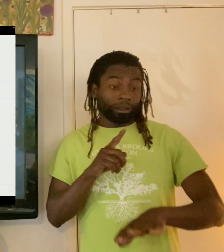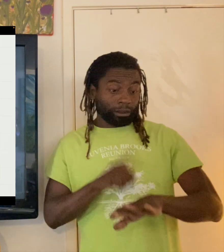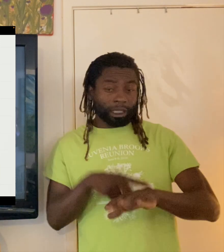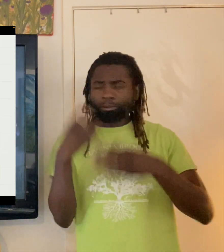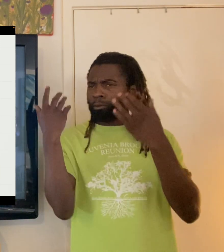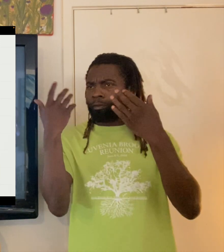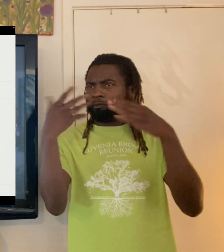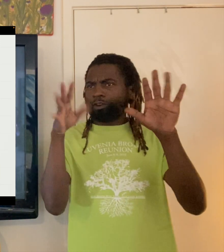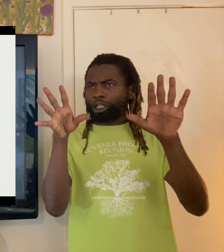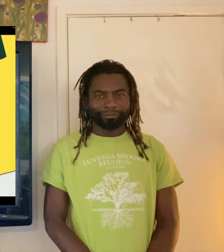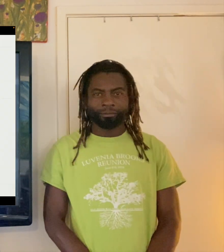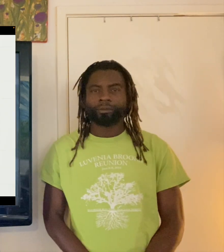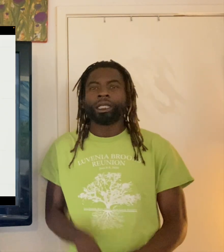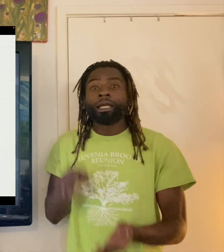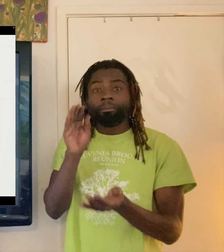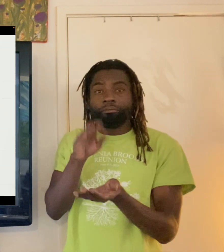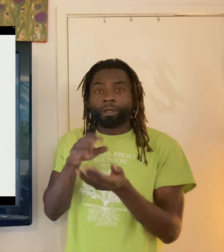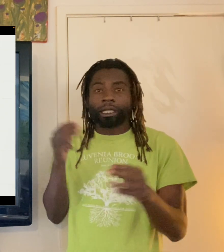for estimating.